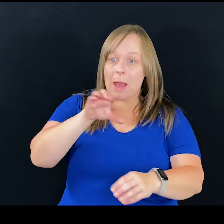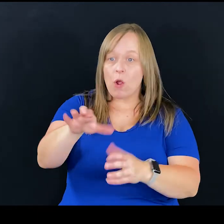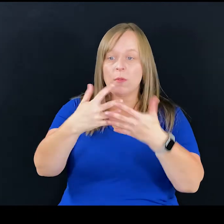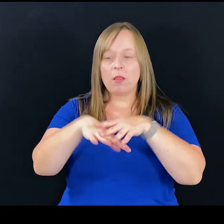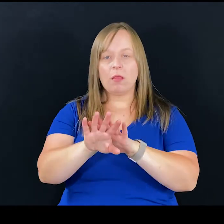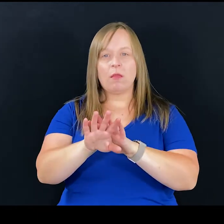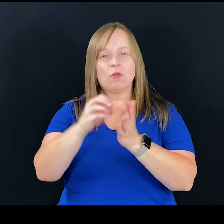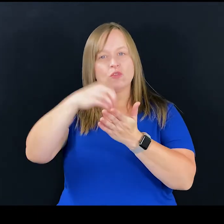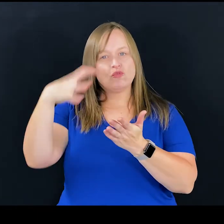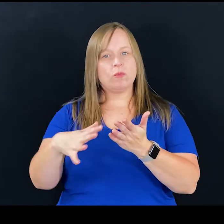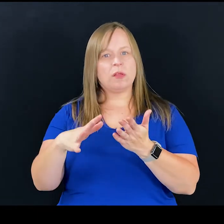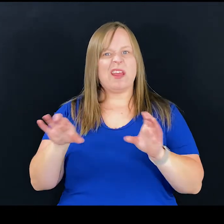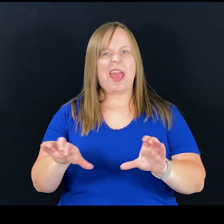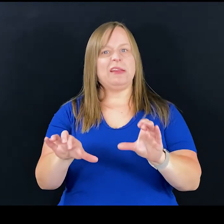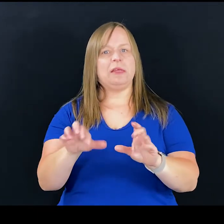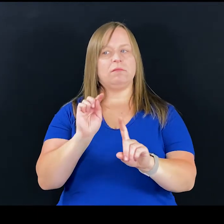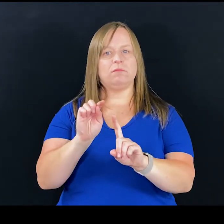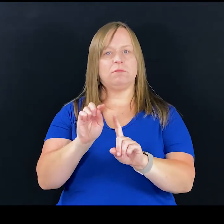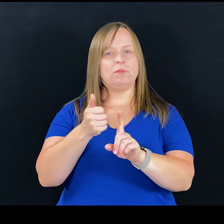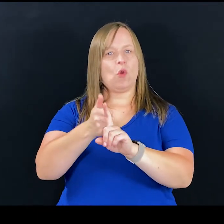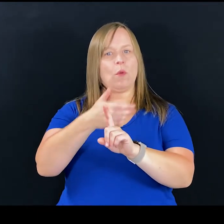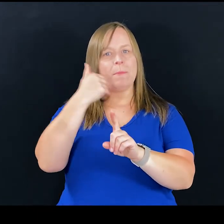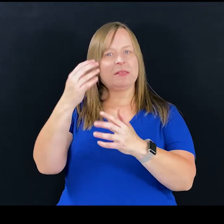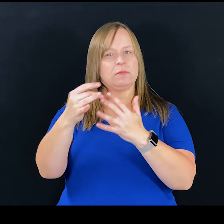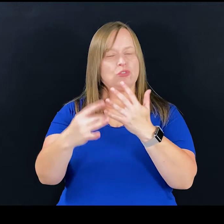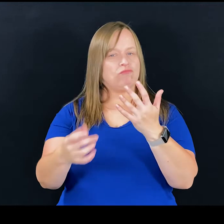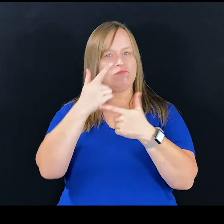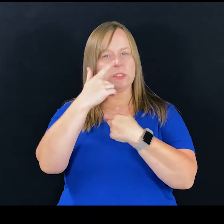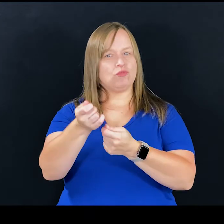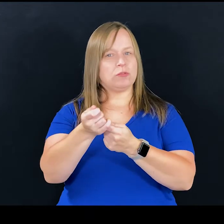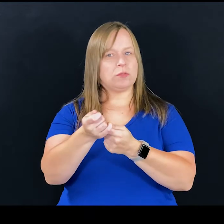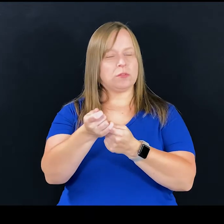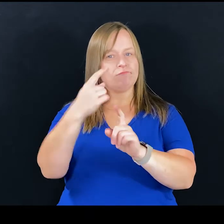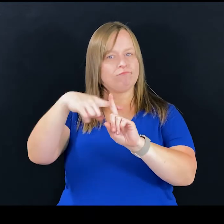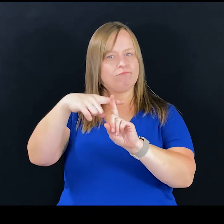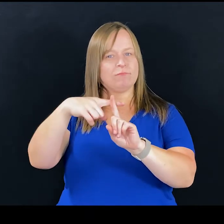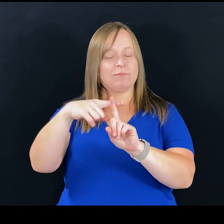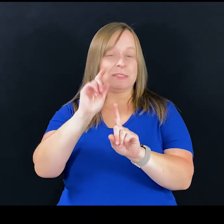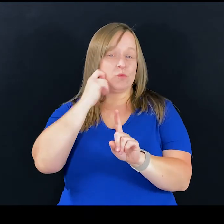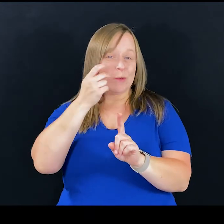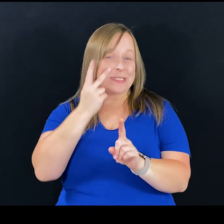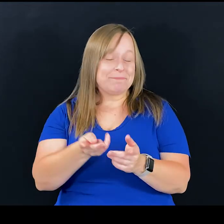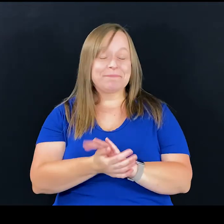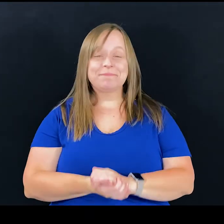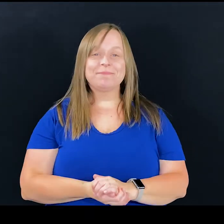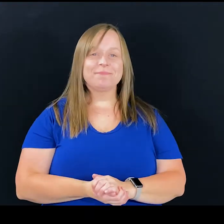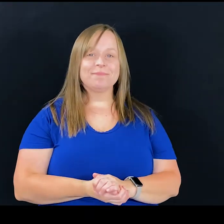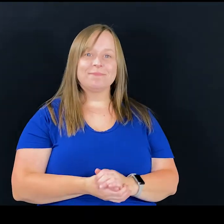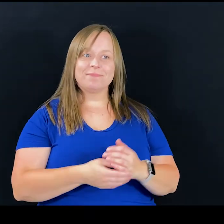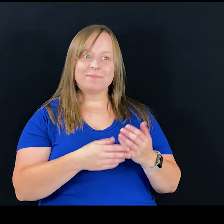the empowerment, you then have a student really acting in their own best interest, and it's something that's really neat to